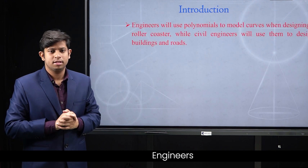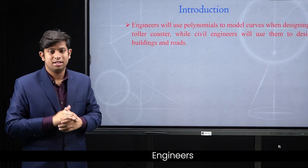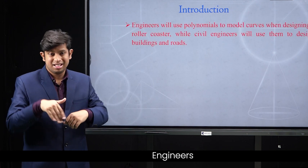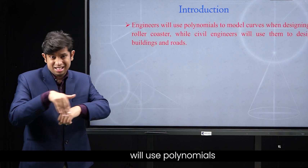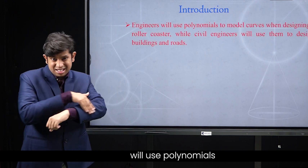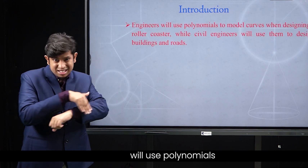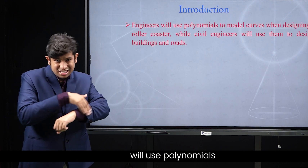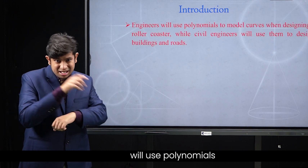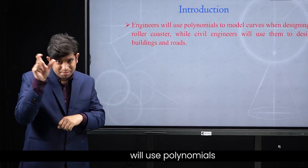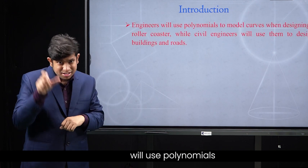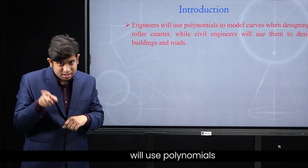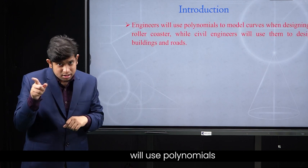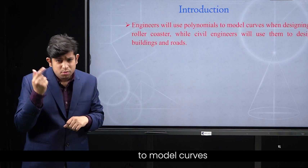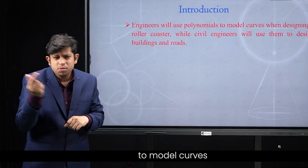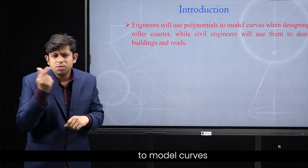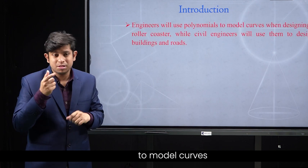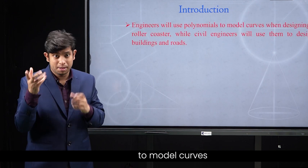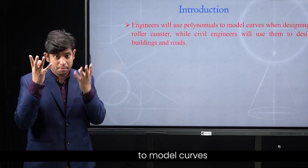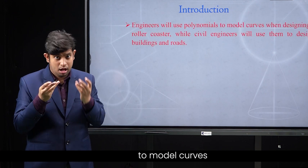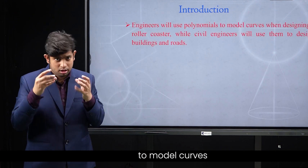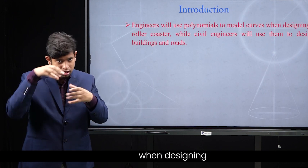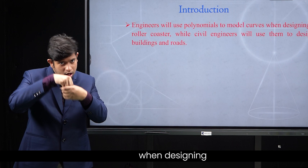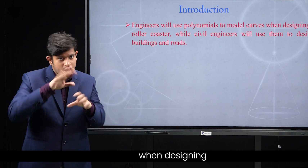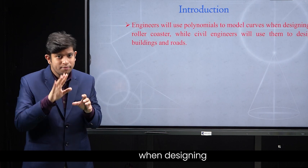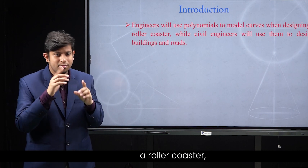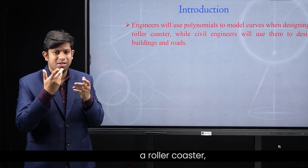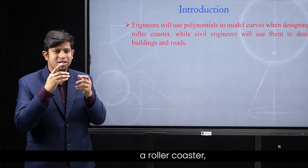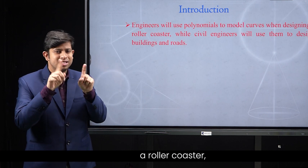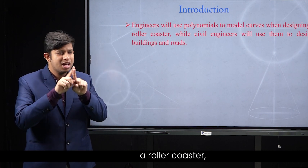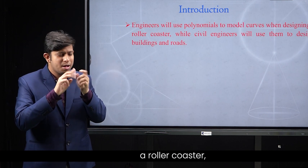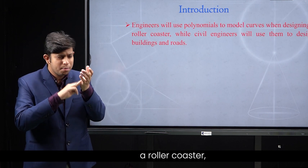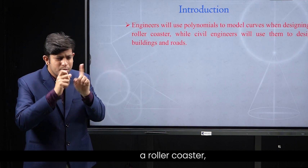Engineers will use polynomials to model curves when designing a roller coaster,